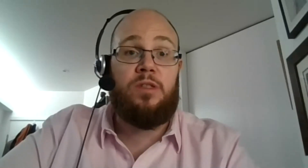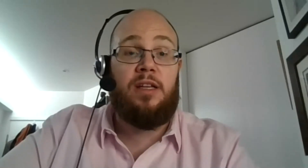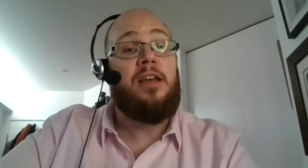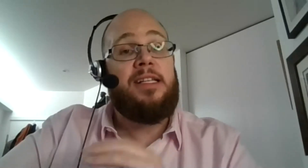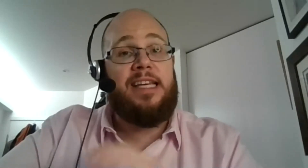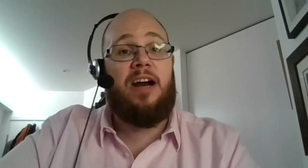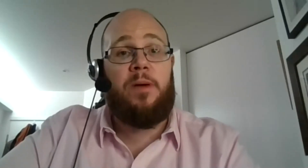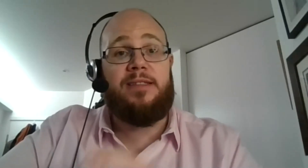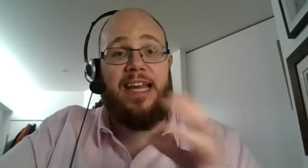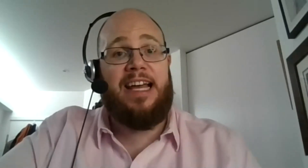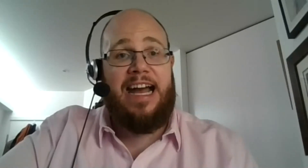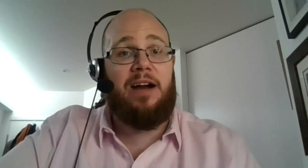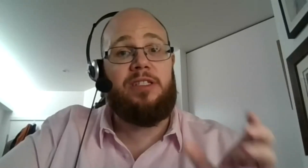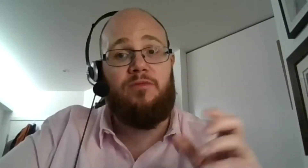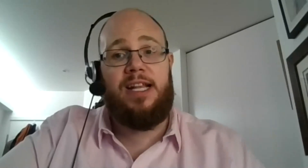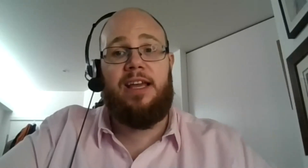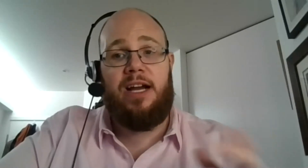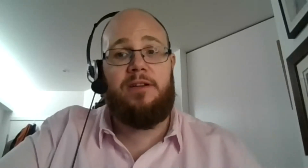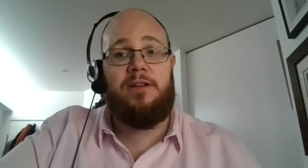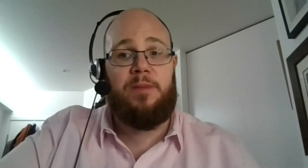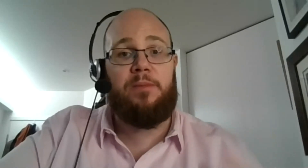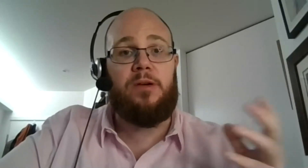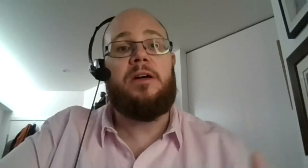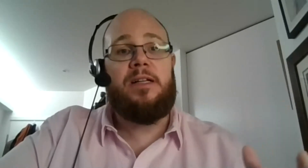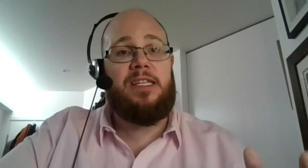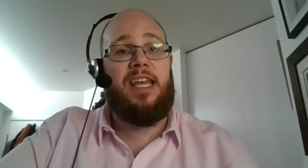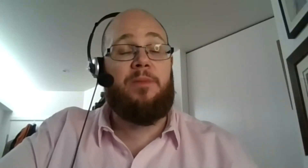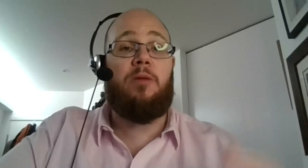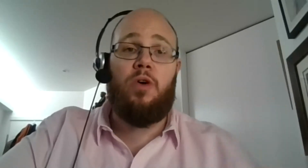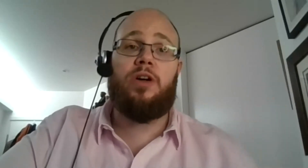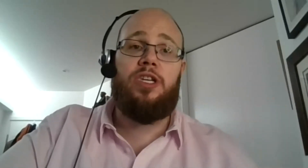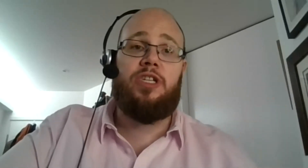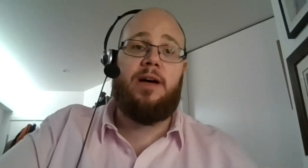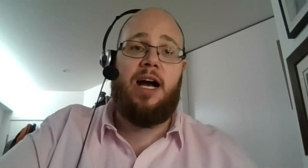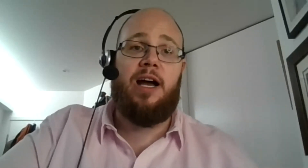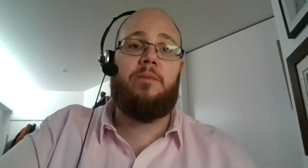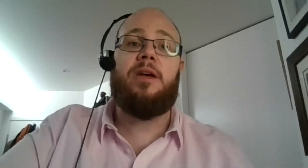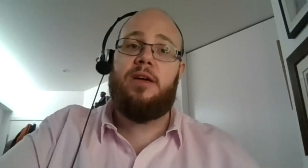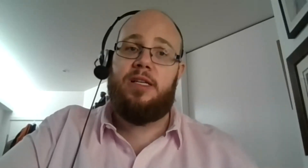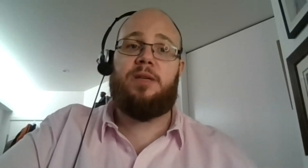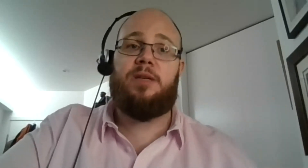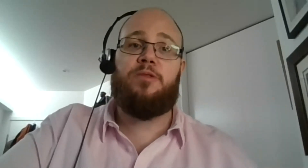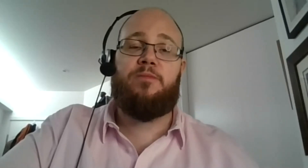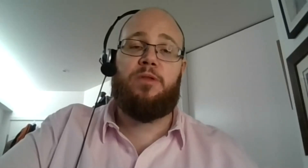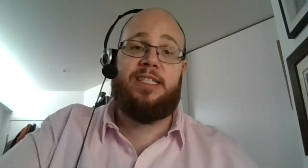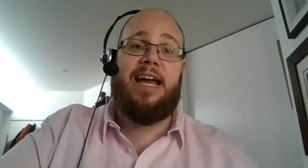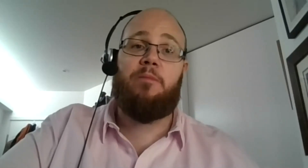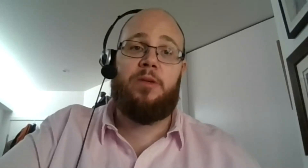important to help us get that out and really encourage people to think about what can you do at home to protect mum and dad